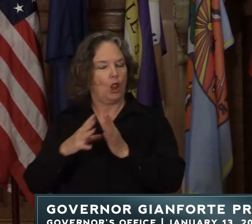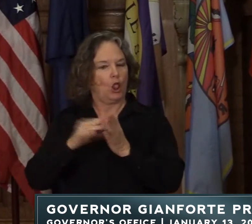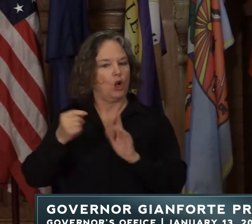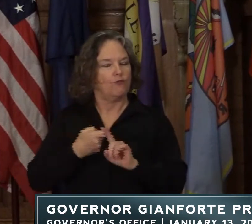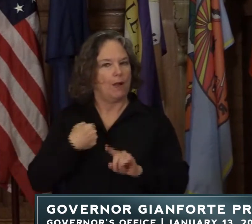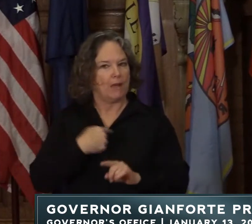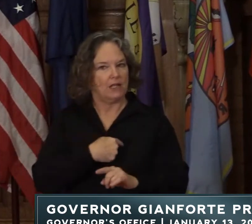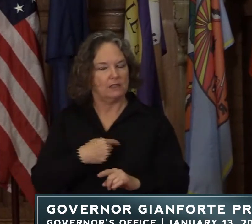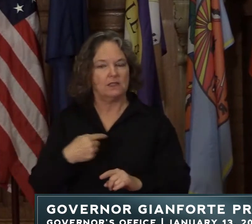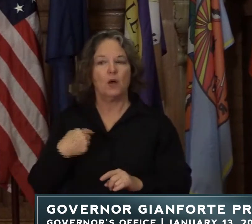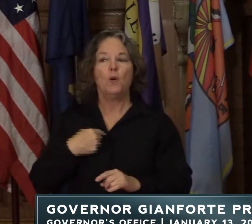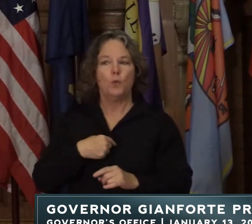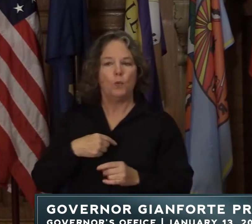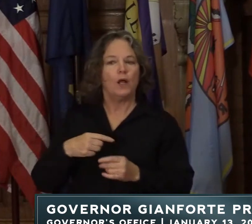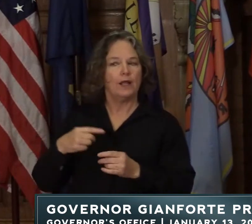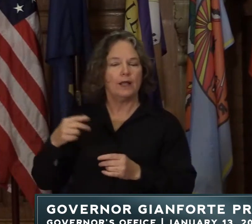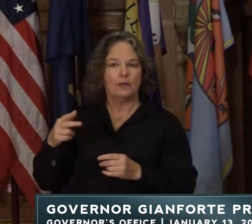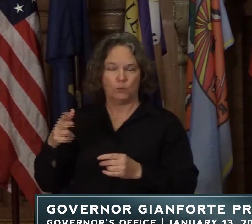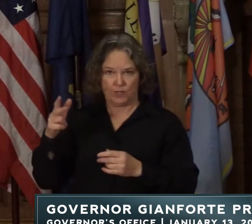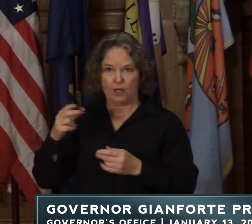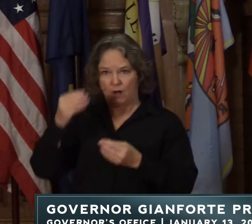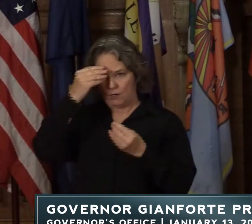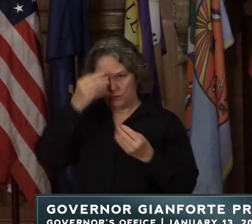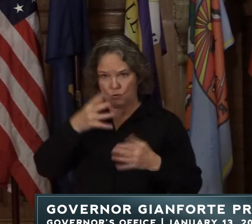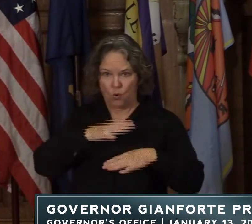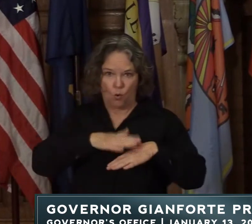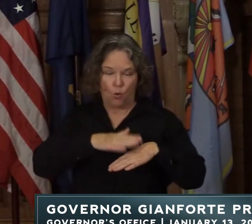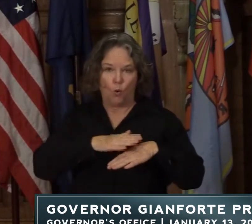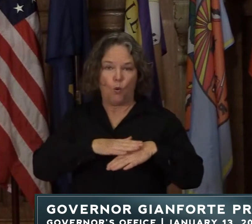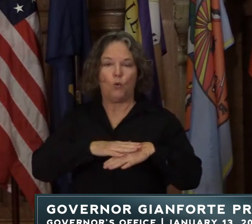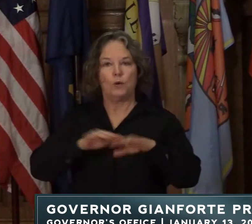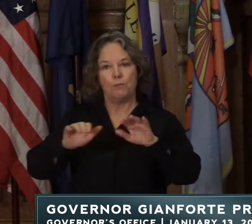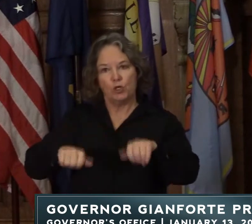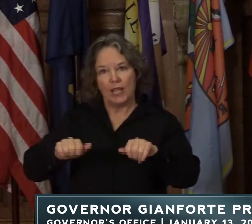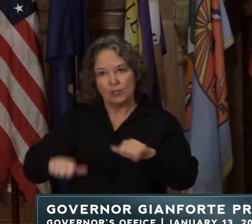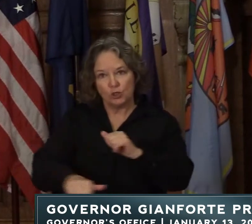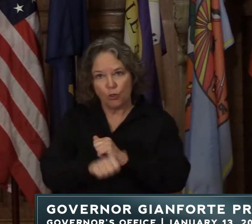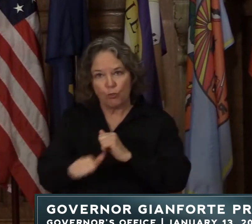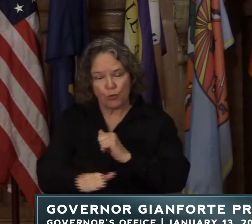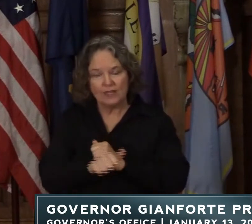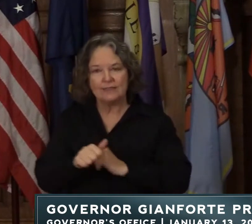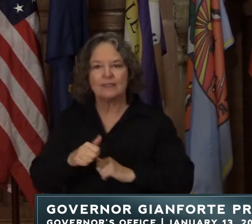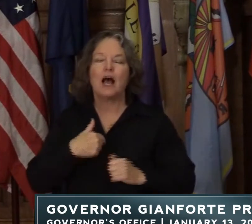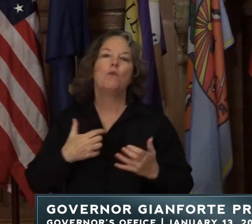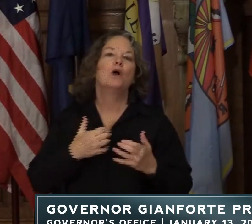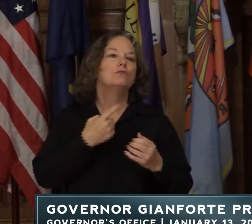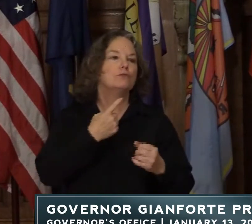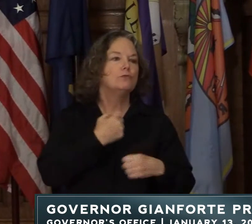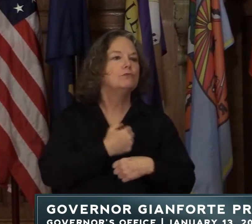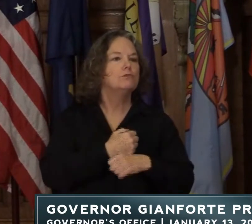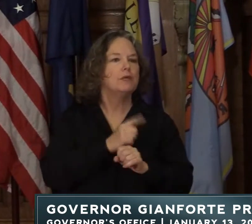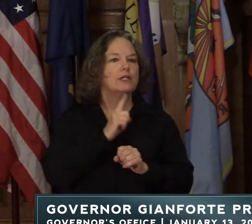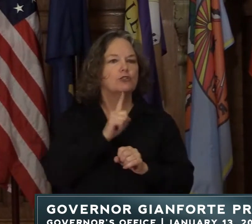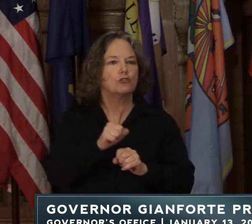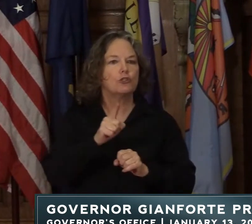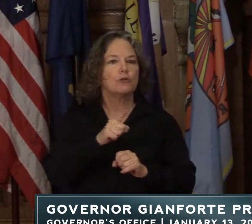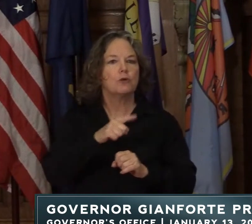getting briefings on potential threats, and I just want to assure Montanans that we'll be